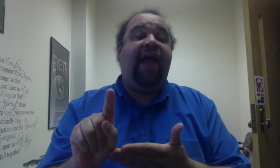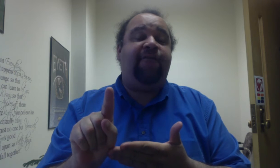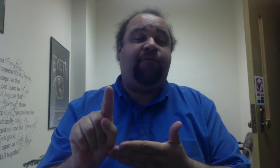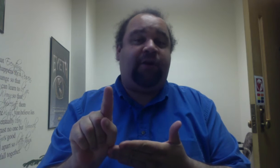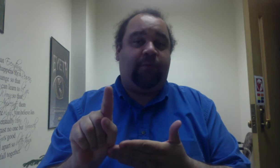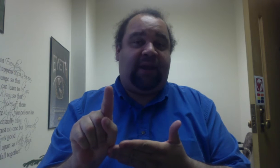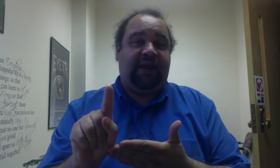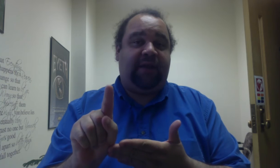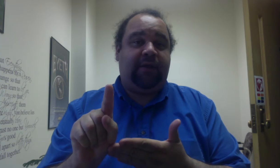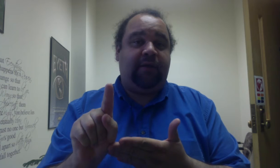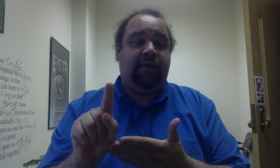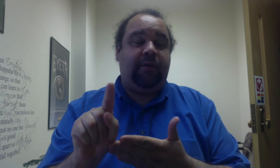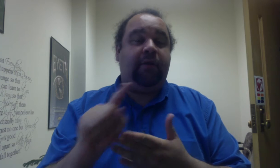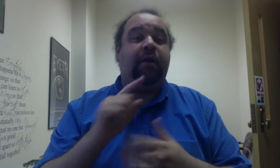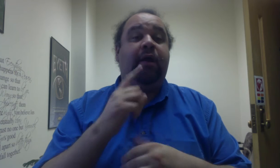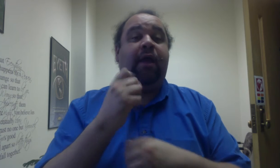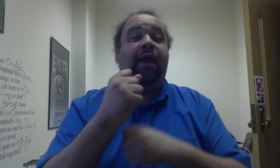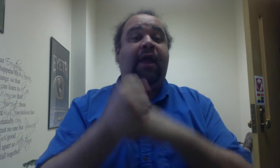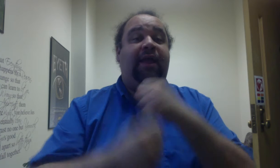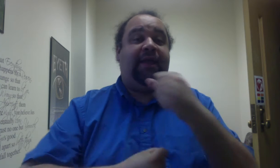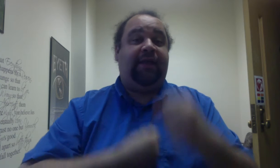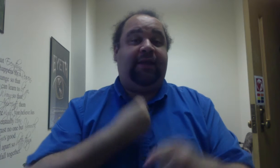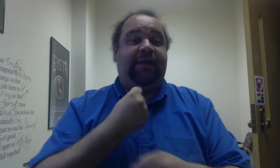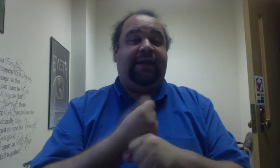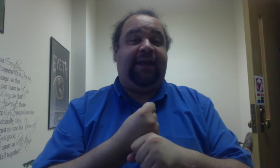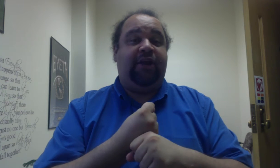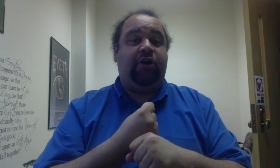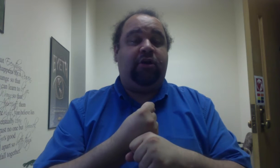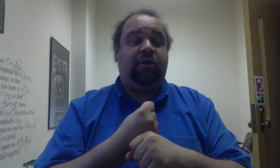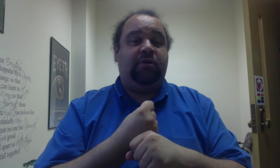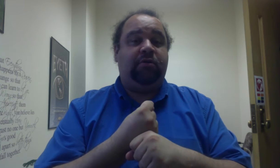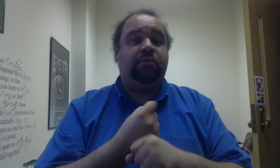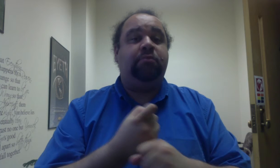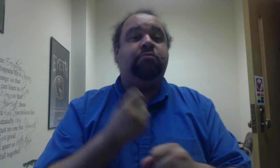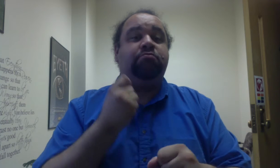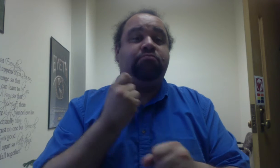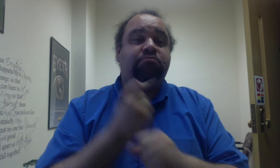every week, year,